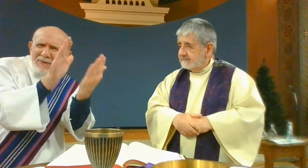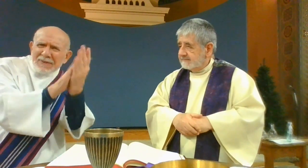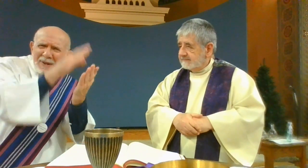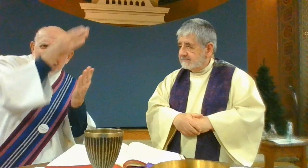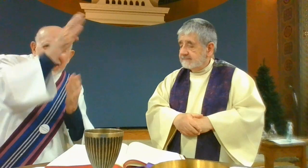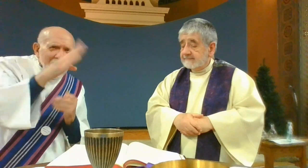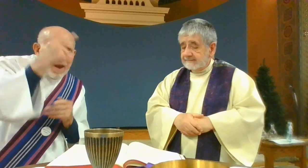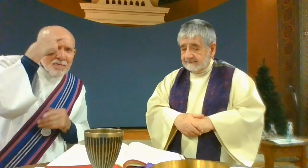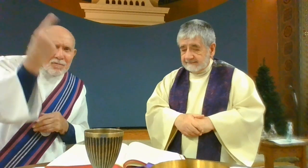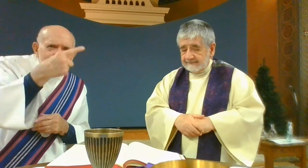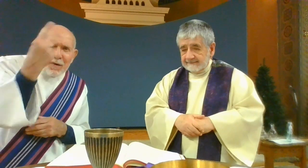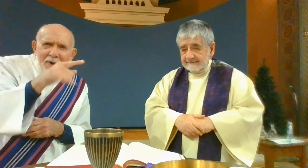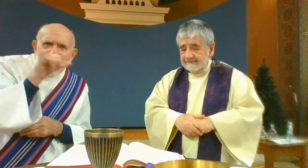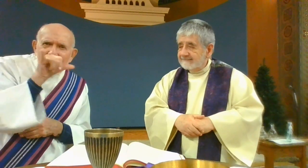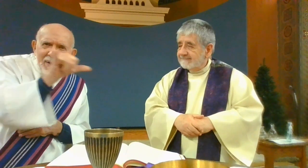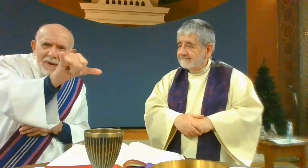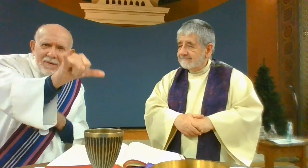Blessed be God forever.